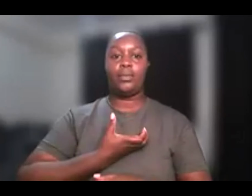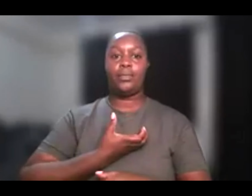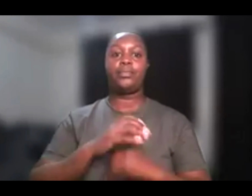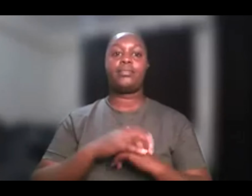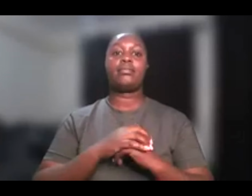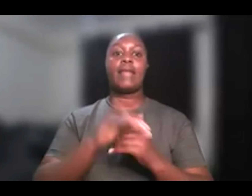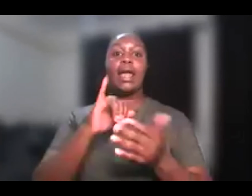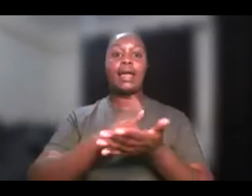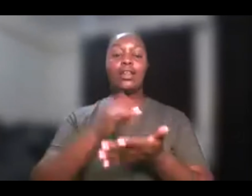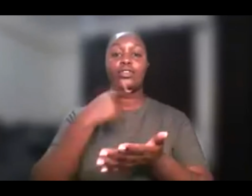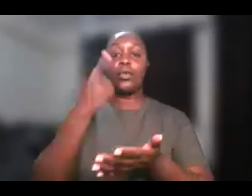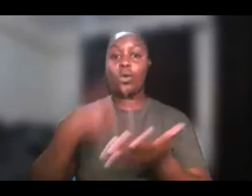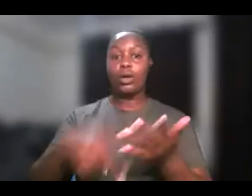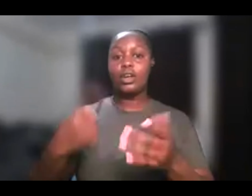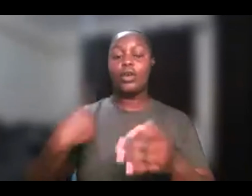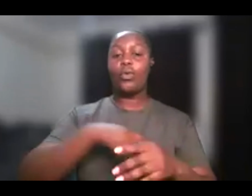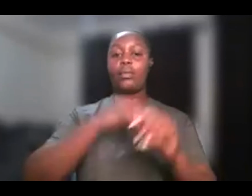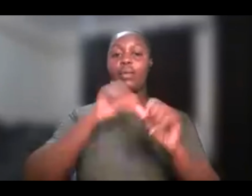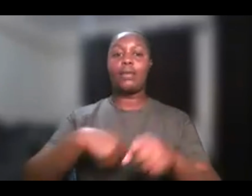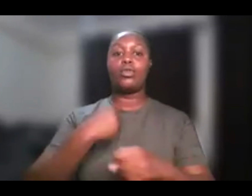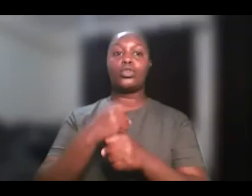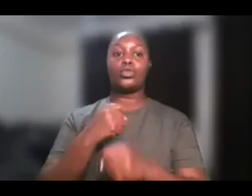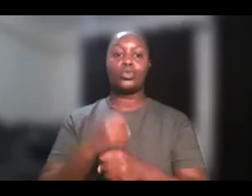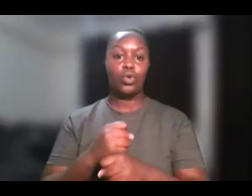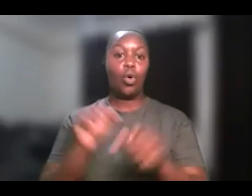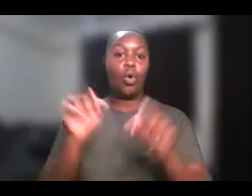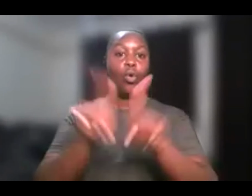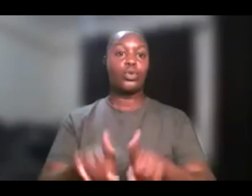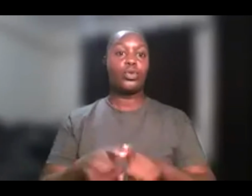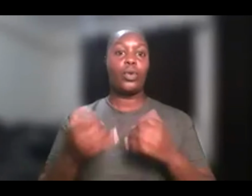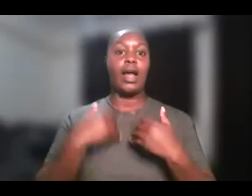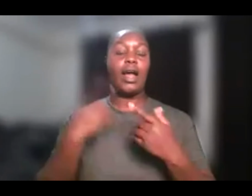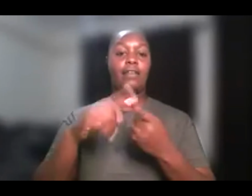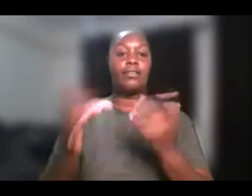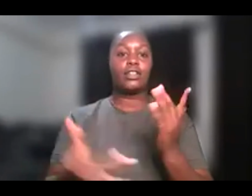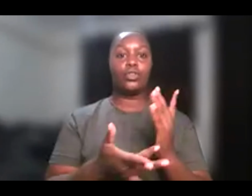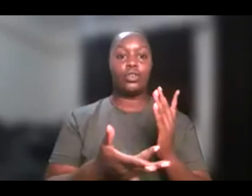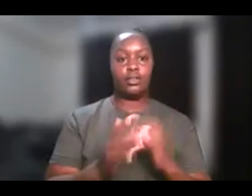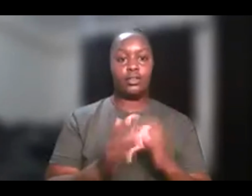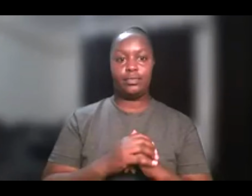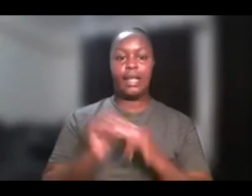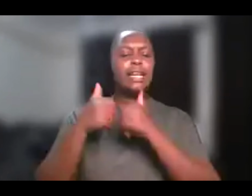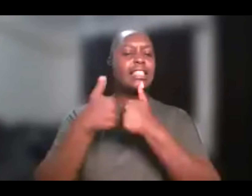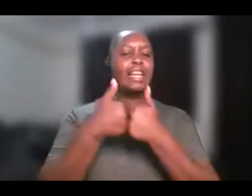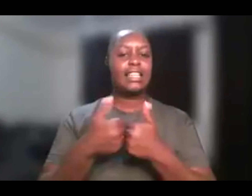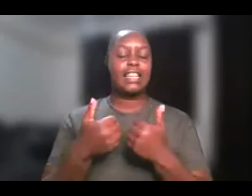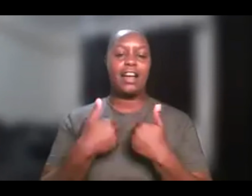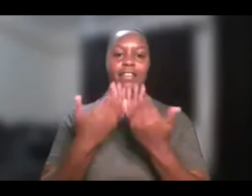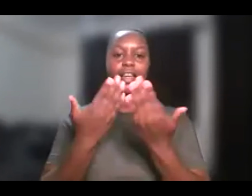do. We also have patents for technology. But the challenges still exist. Data sets, even with American Sign